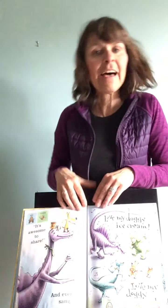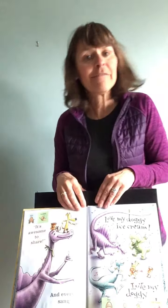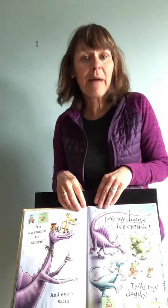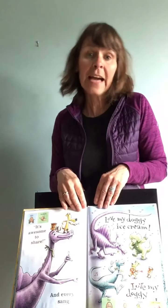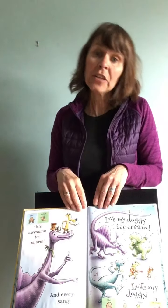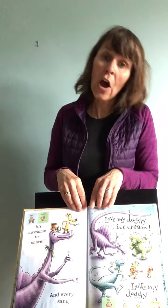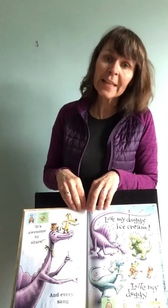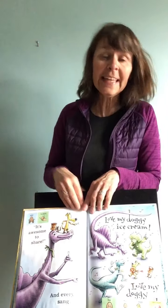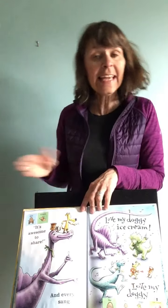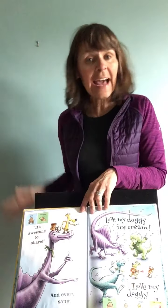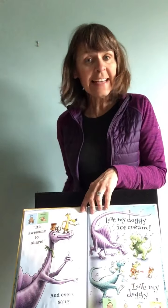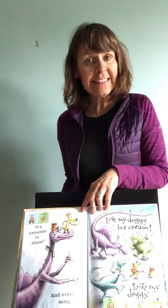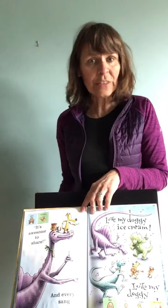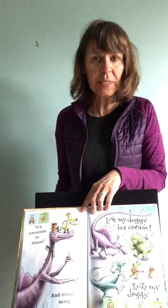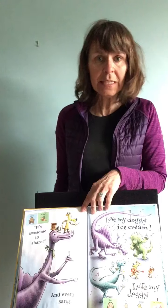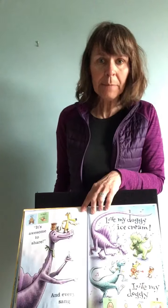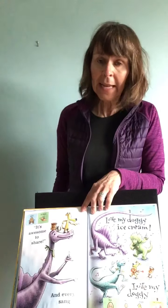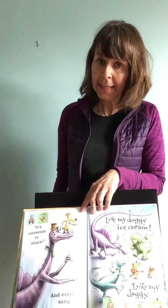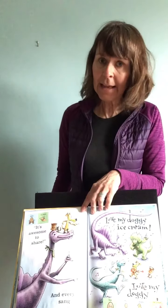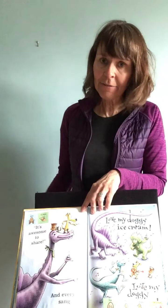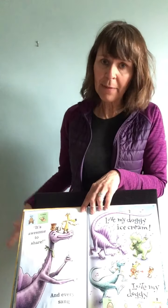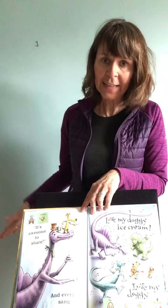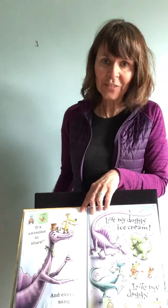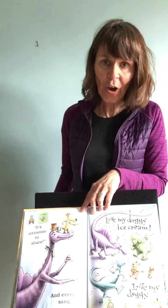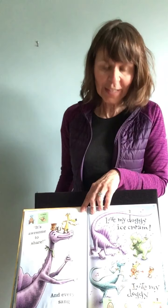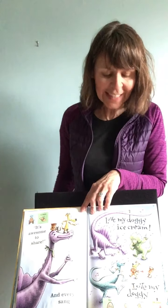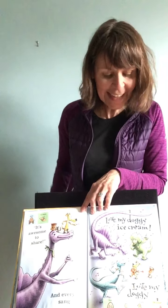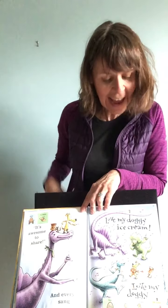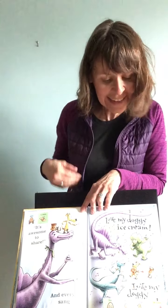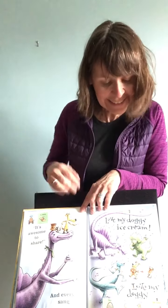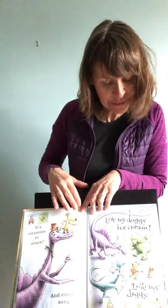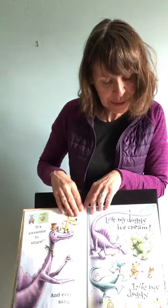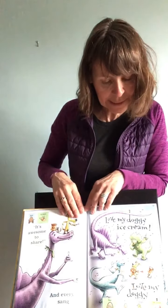Love my doggy ice cream. Love my doggy ice cream.